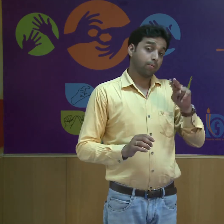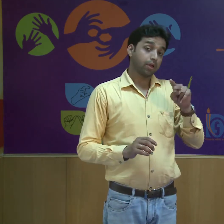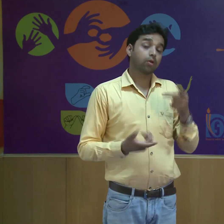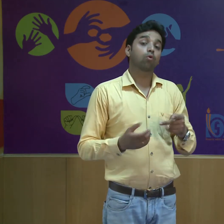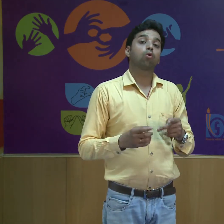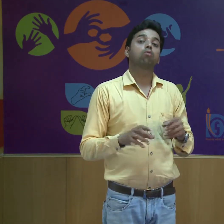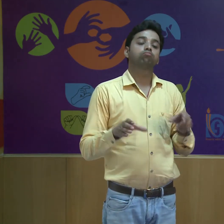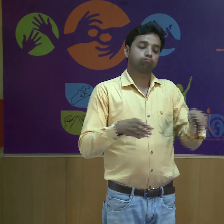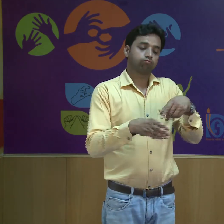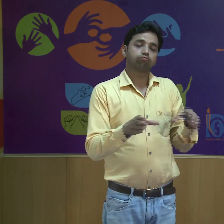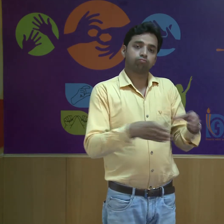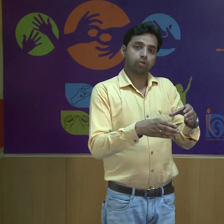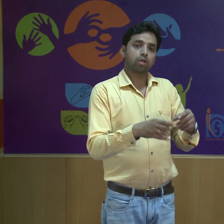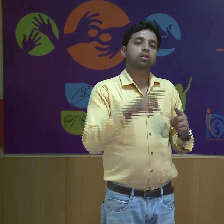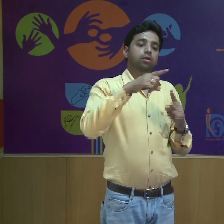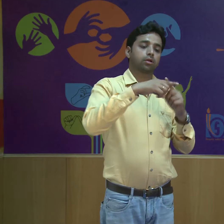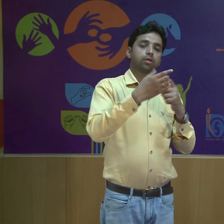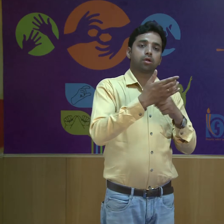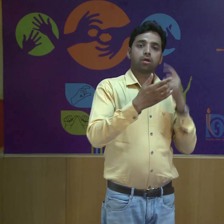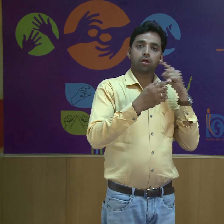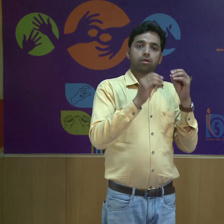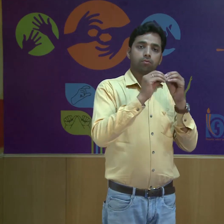Meaning of society and tribe,